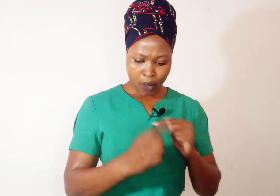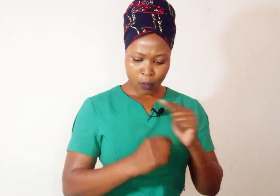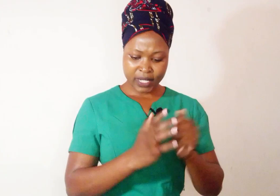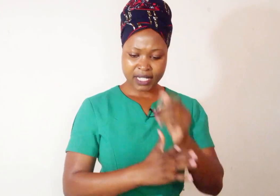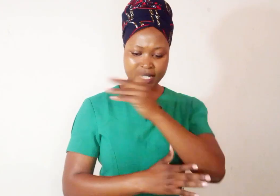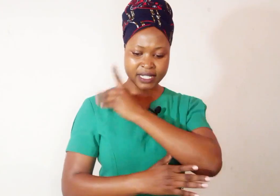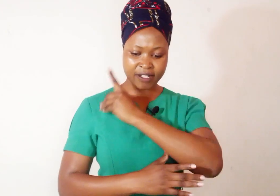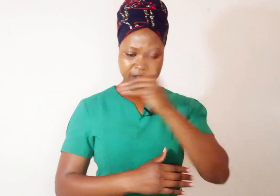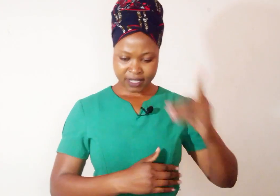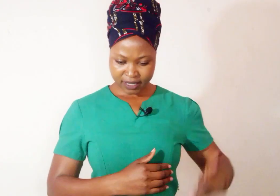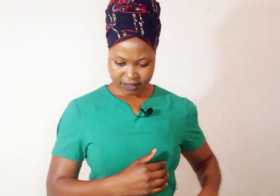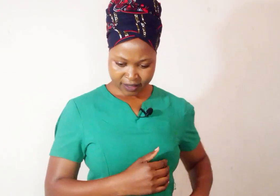when King David